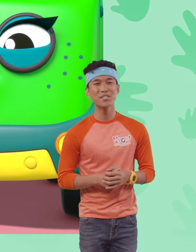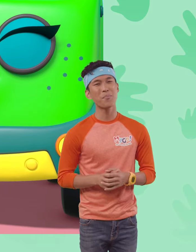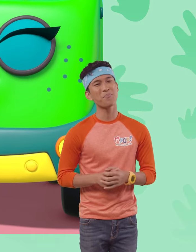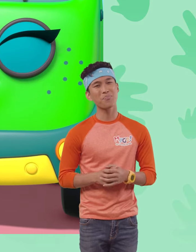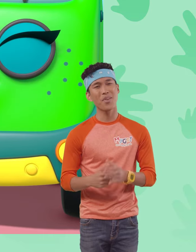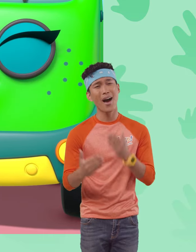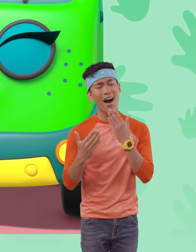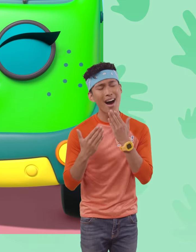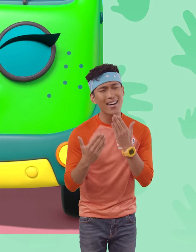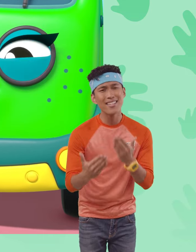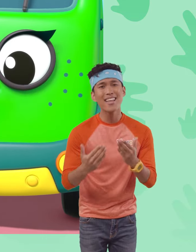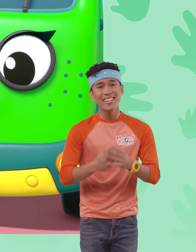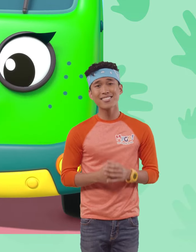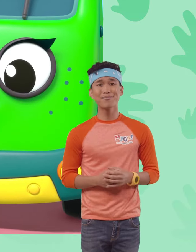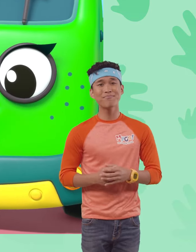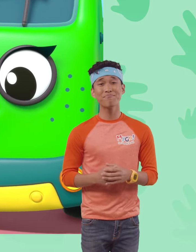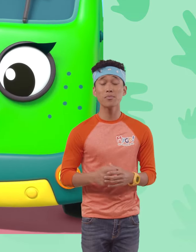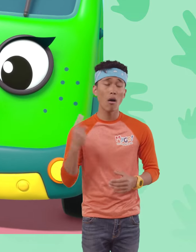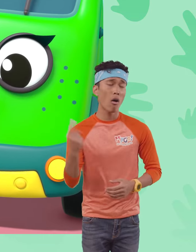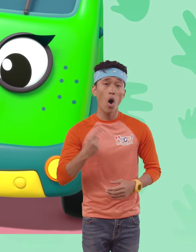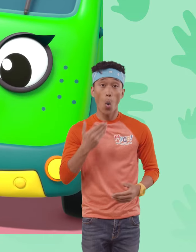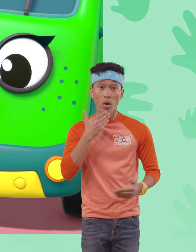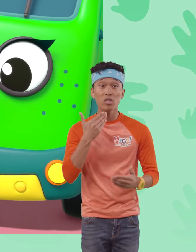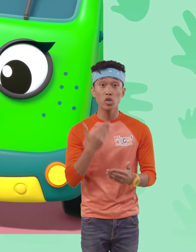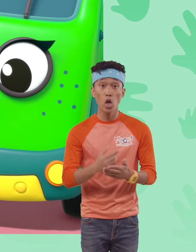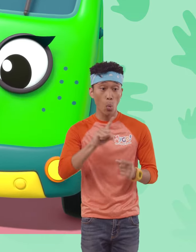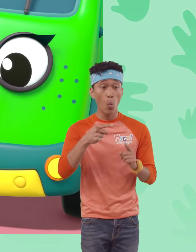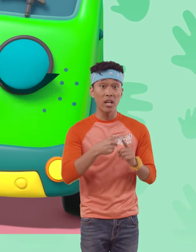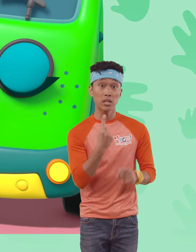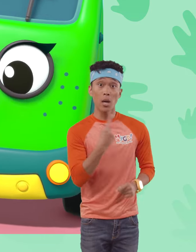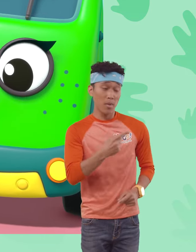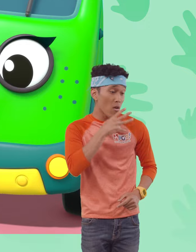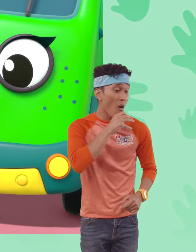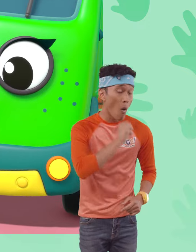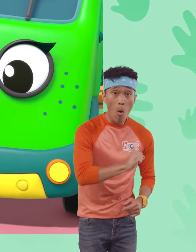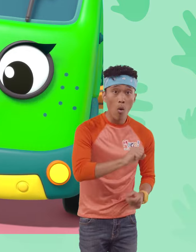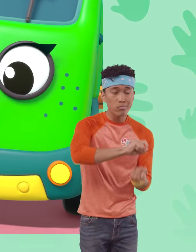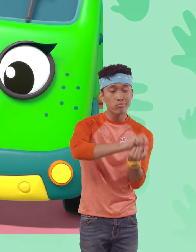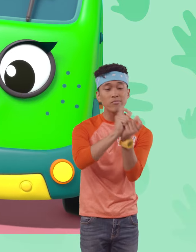Aw, thanks, Mama Recycle. It's always good to make something new out of something old.